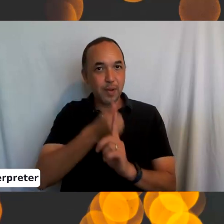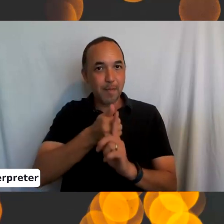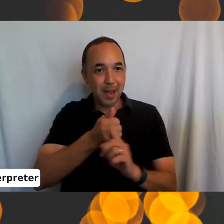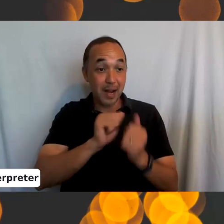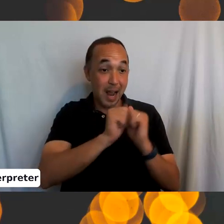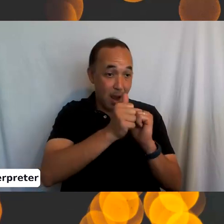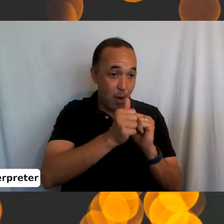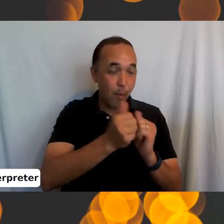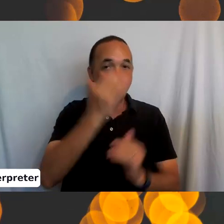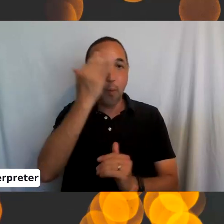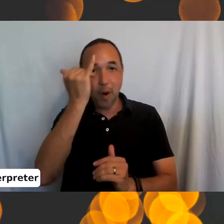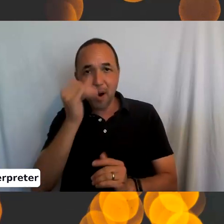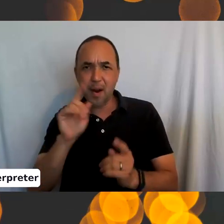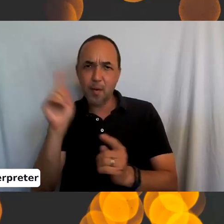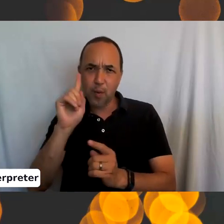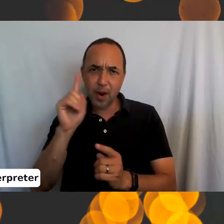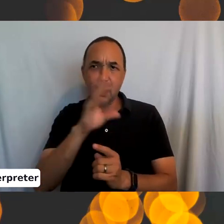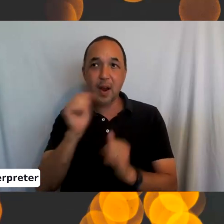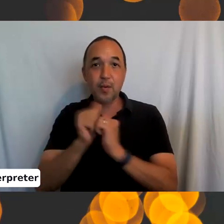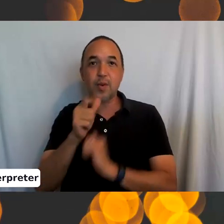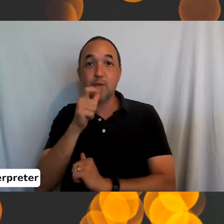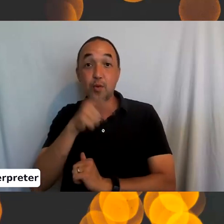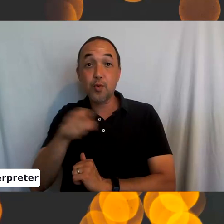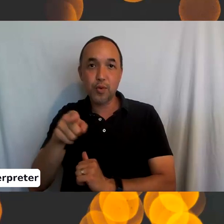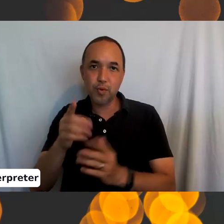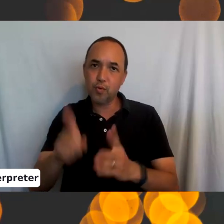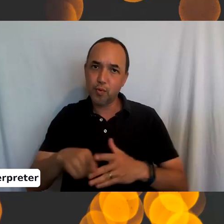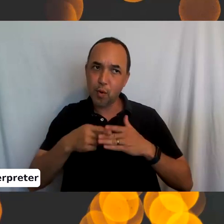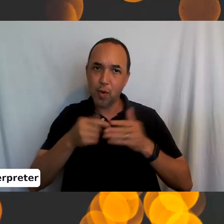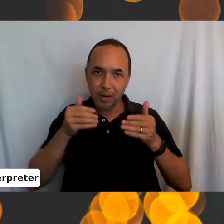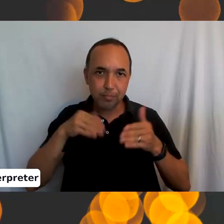now, before we get into actual methods